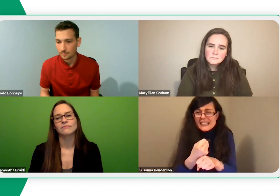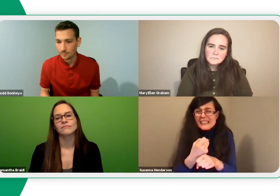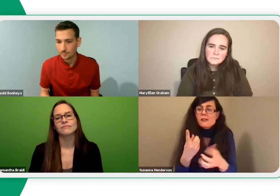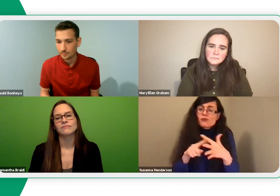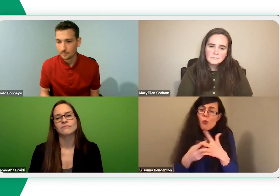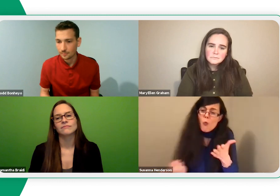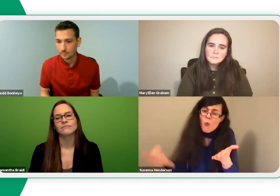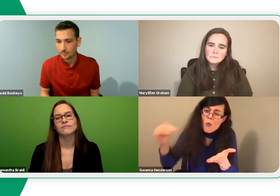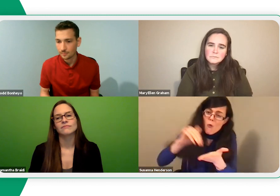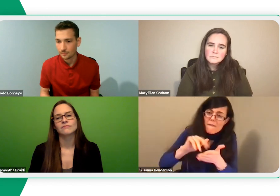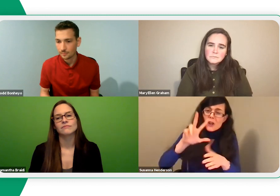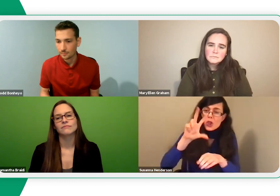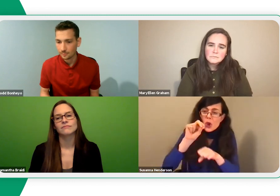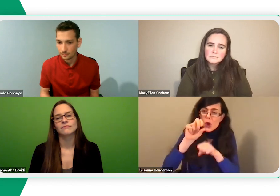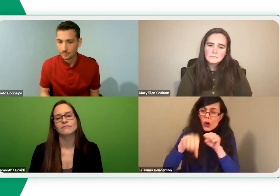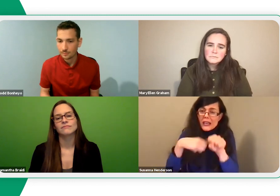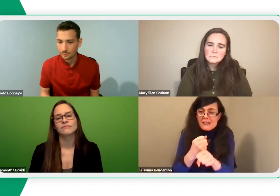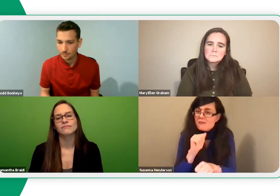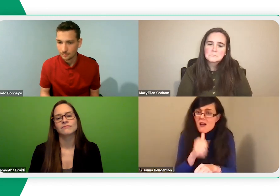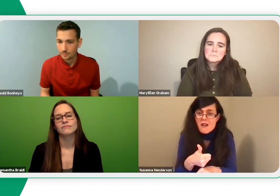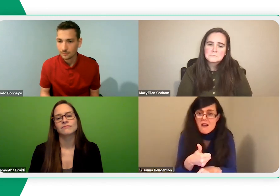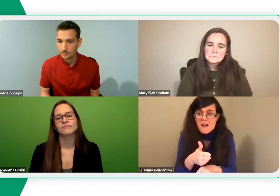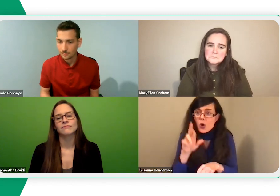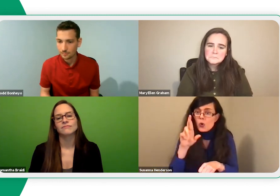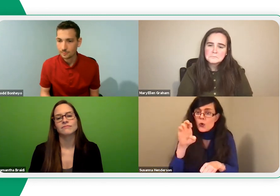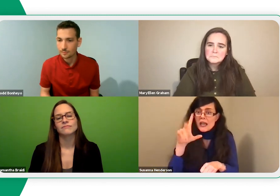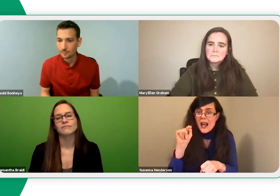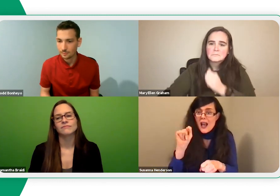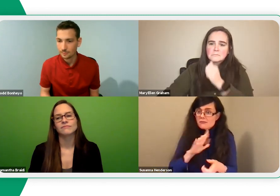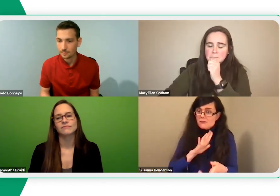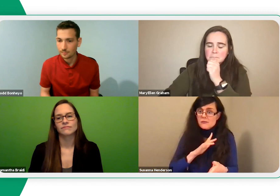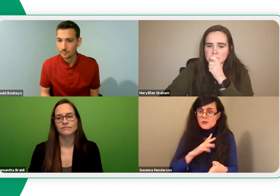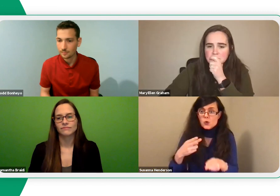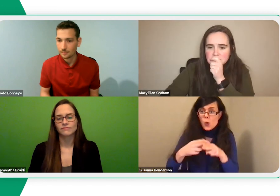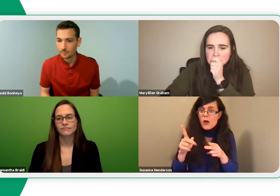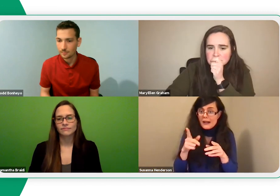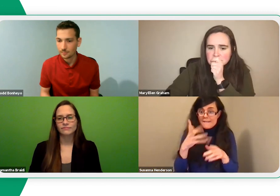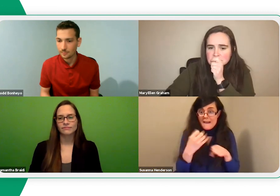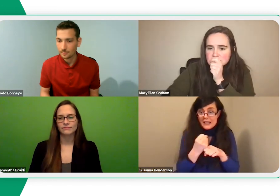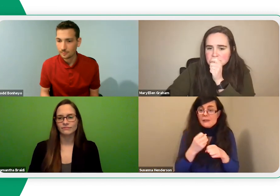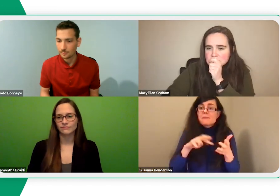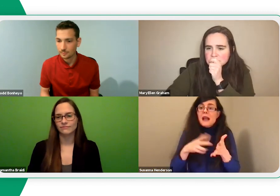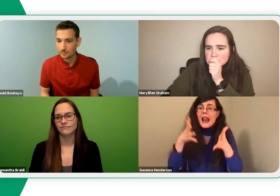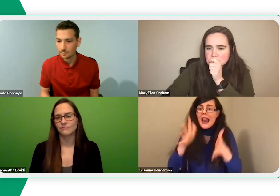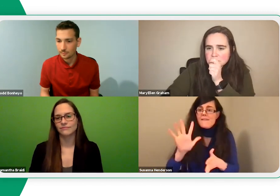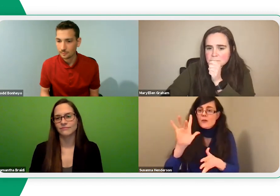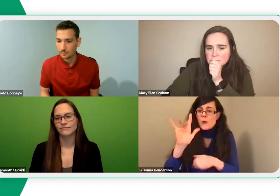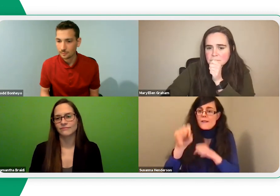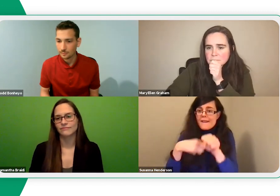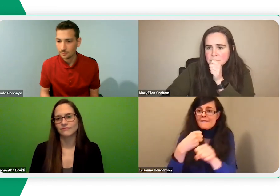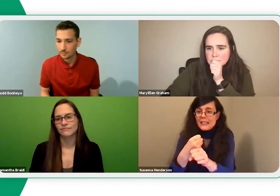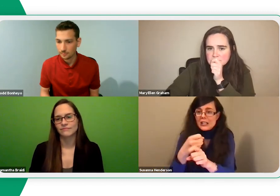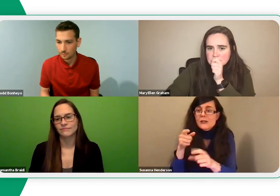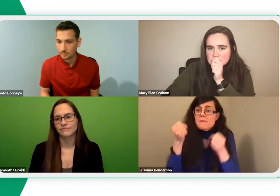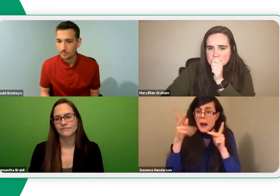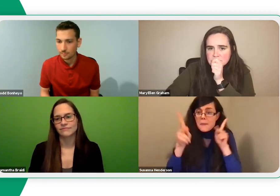5 years and start all over again in a 30-year time period. You can just recast after a